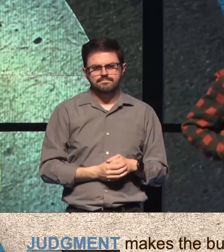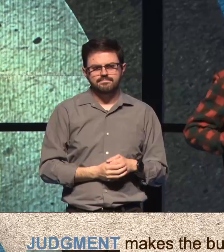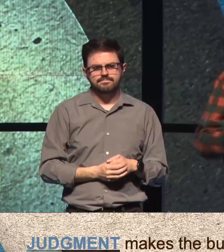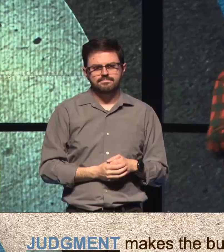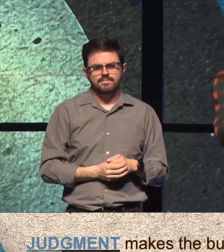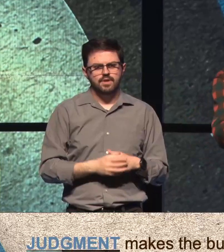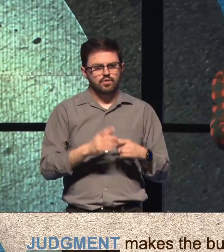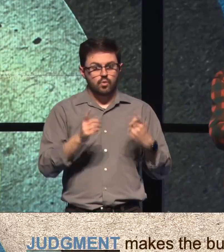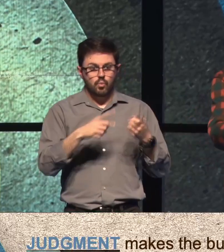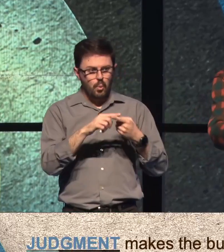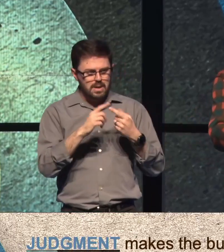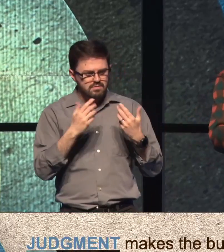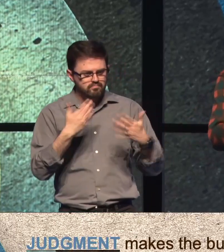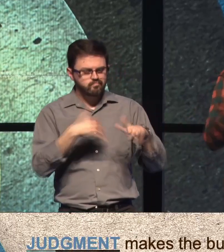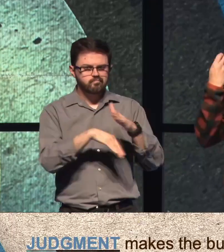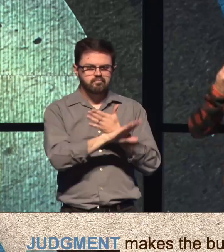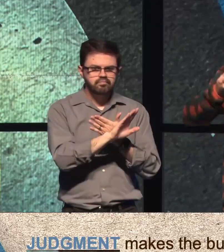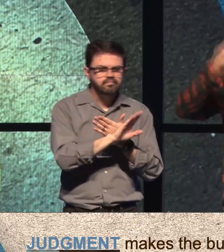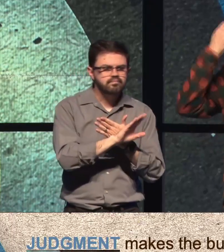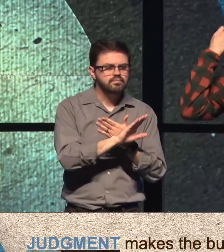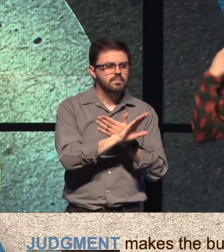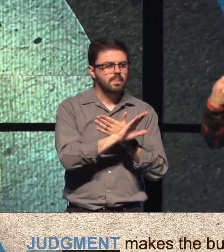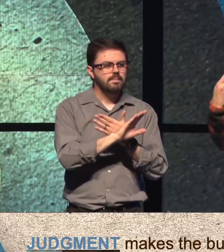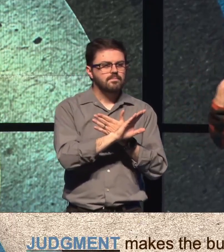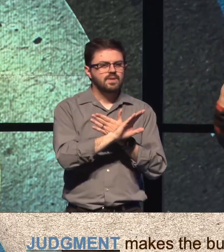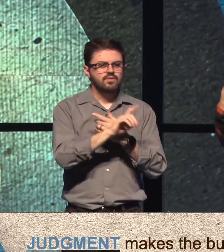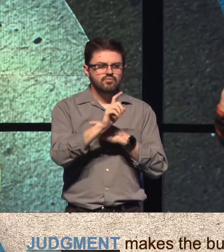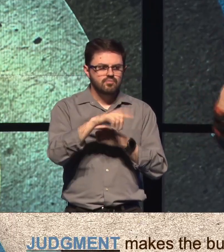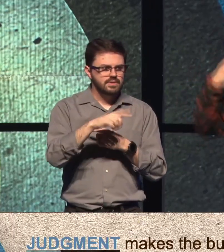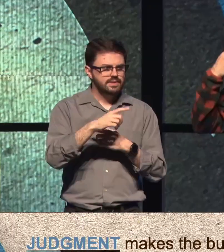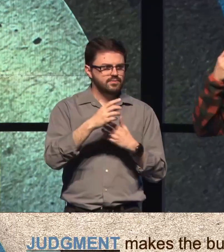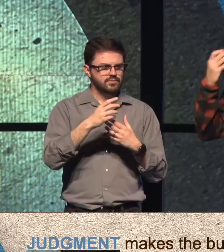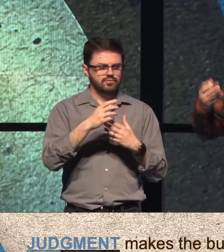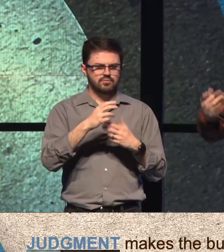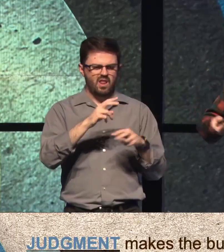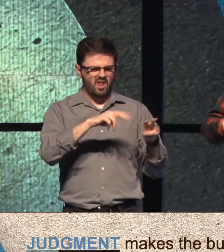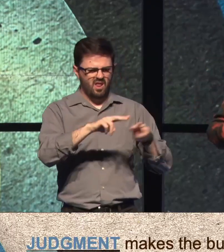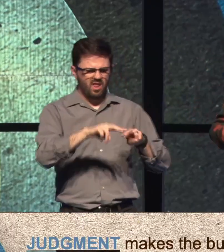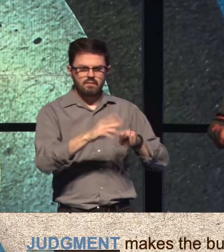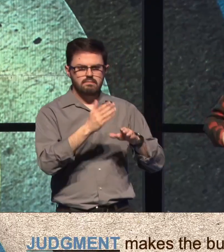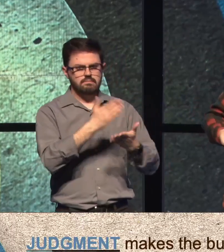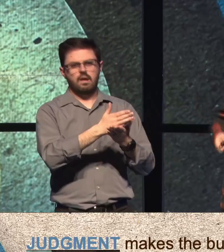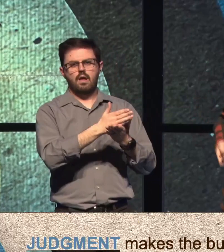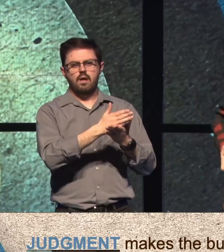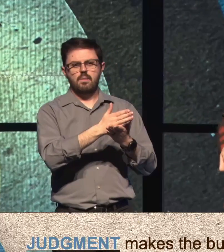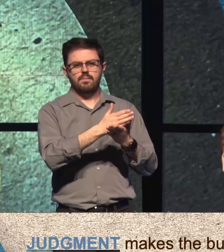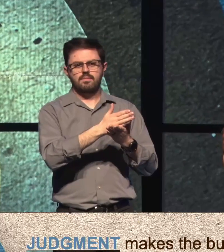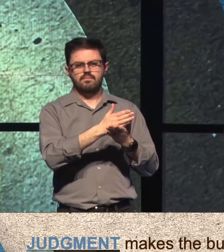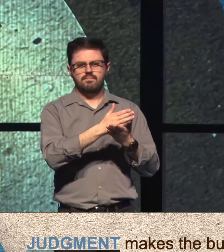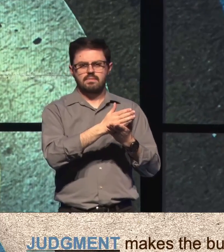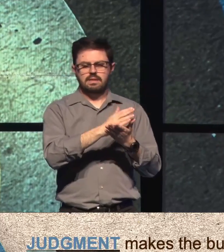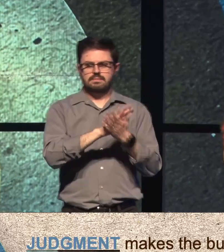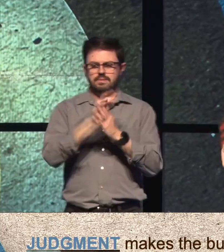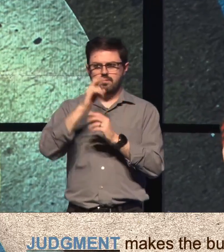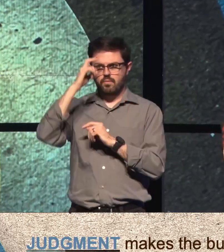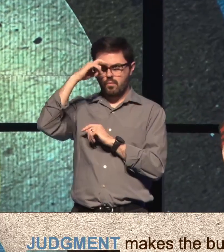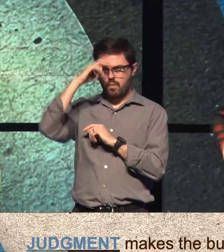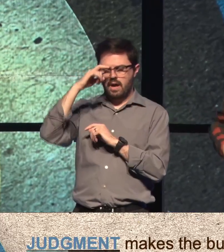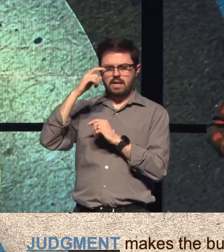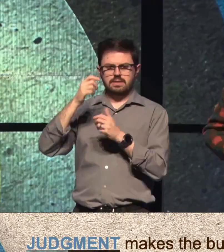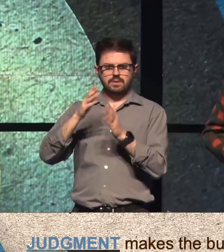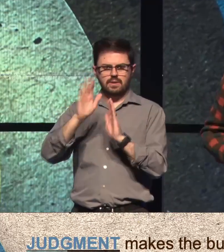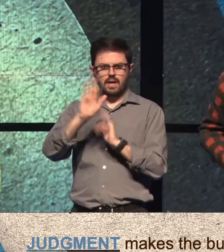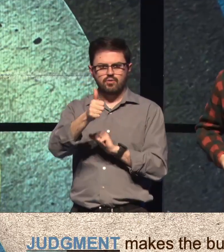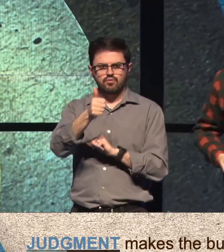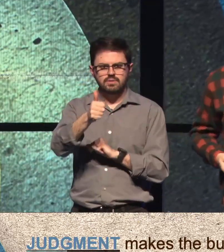So come into that space, abandoning, leaving judgments behind. And listen, wisdom reflects. Wisdom reflects